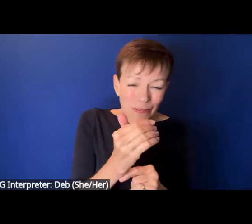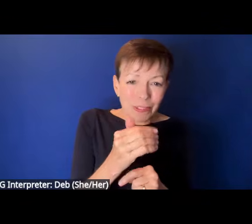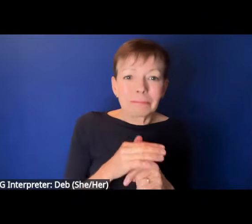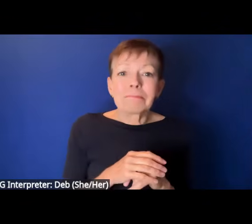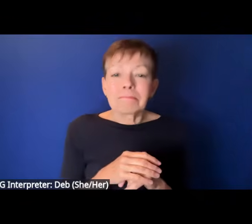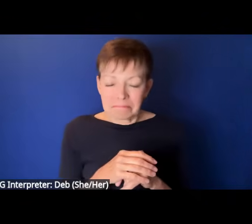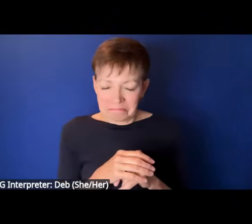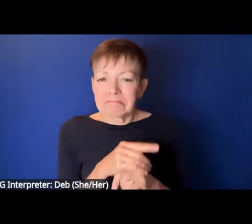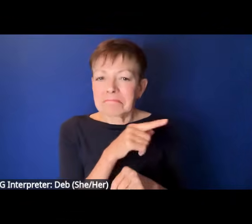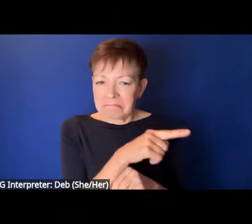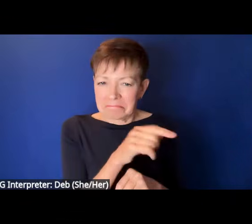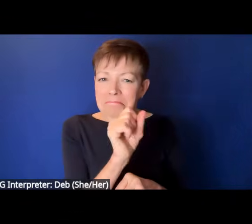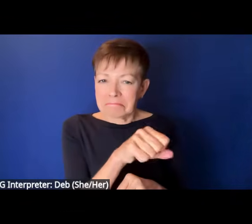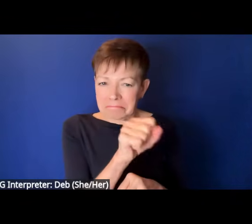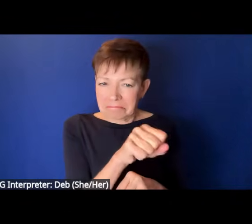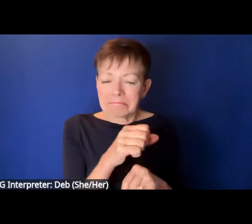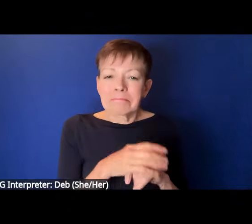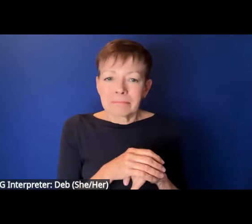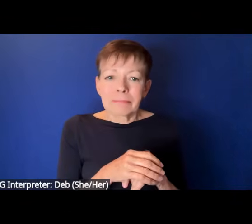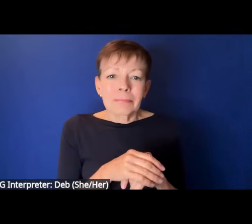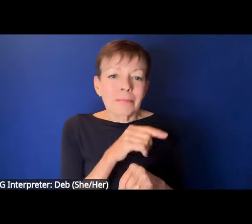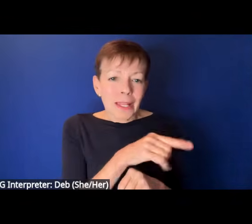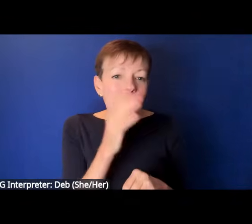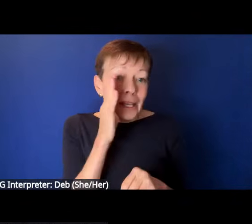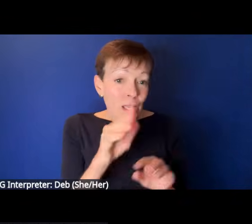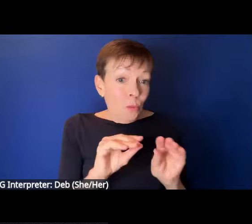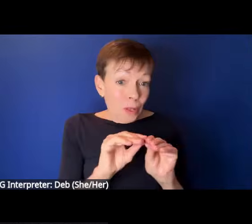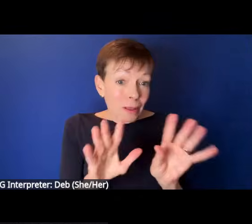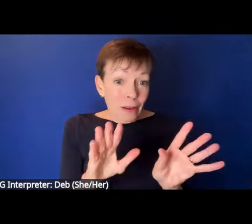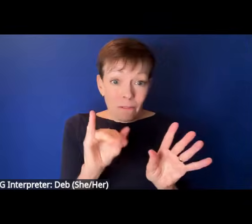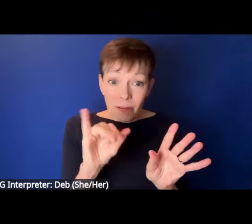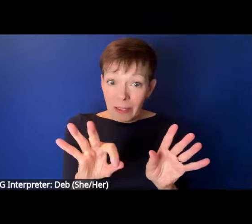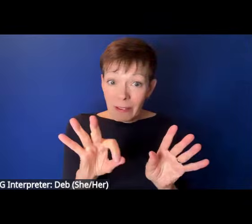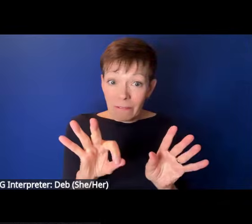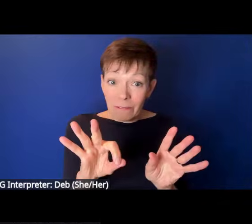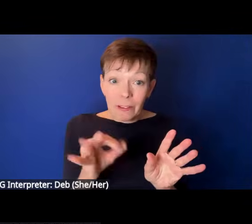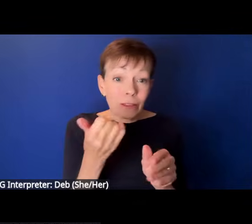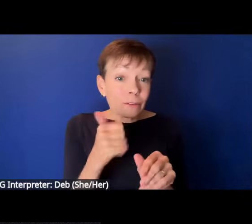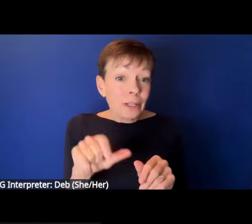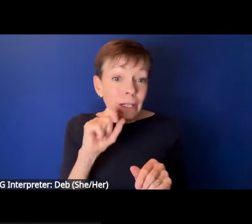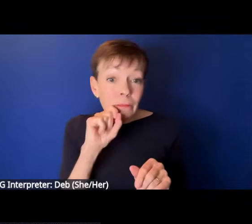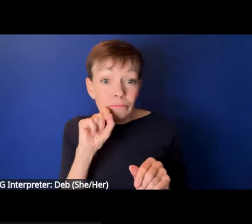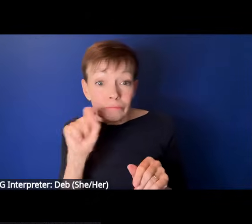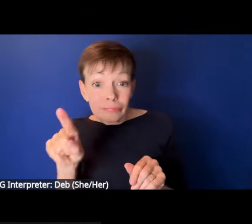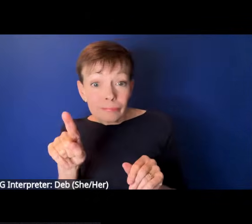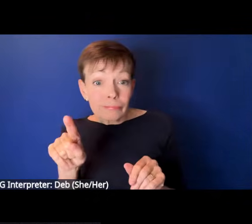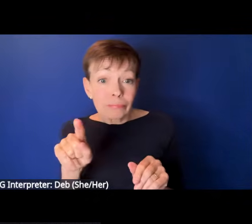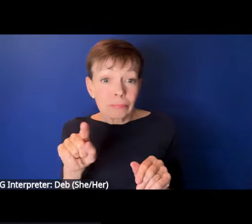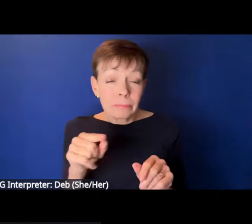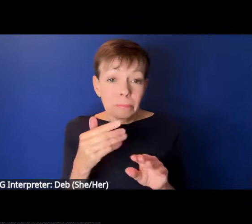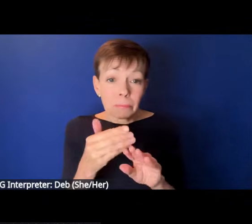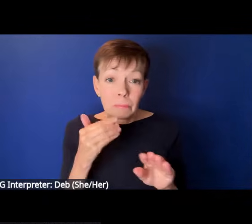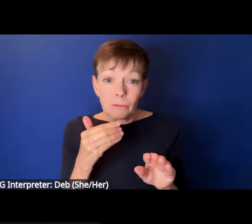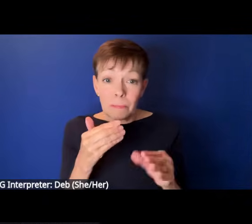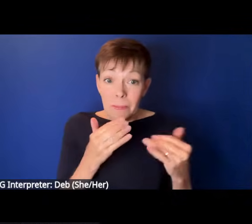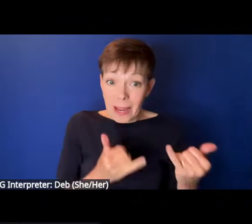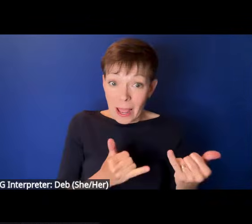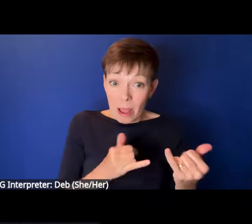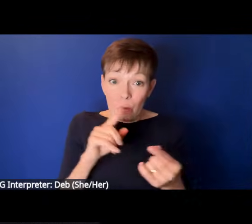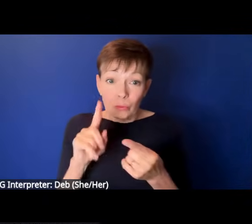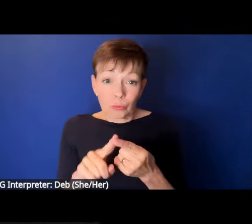Associate Superintendent is just confirming that he will clarify if there's any other reporting between now and the end of the fiscal